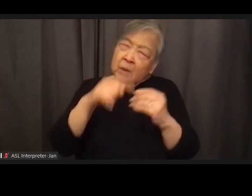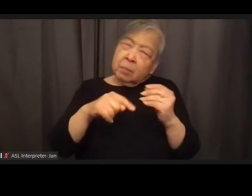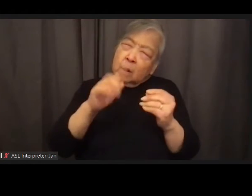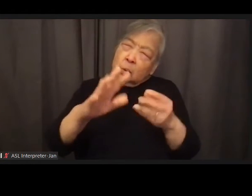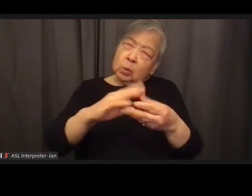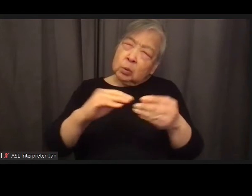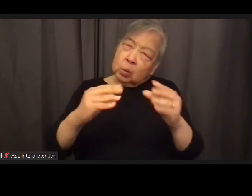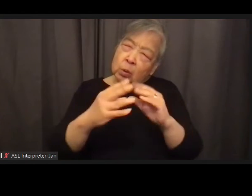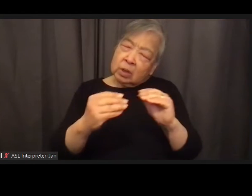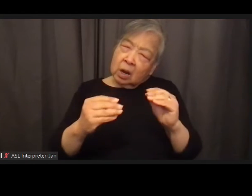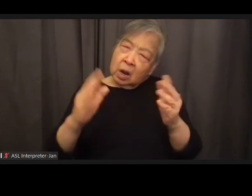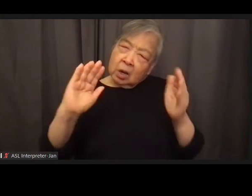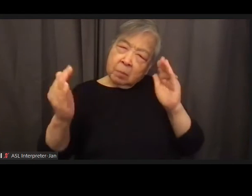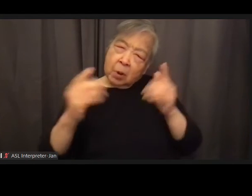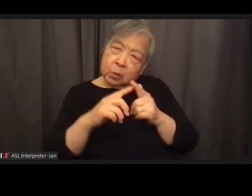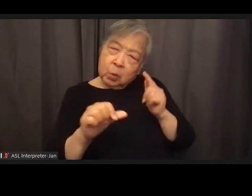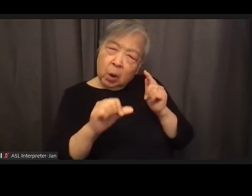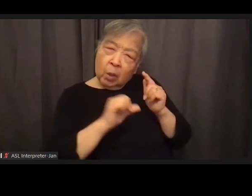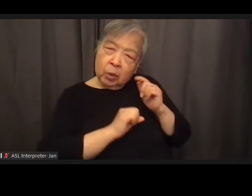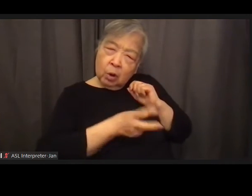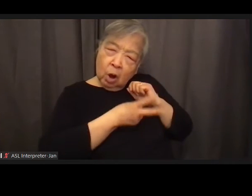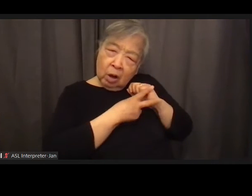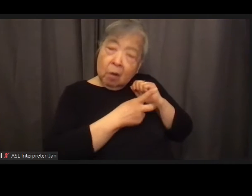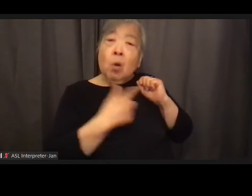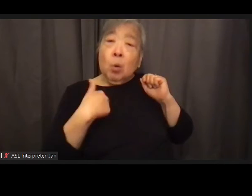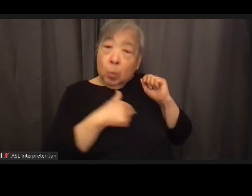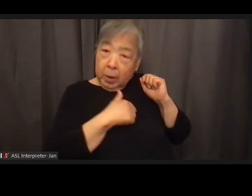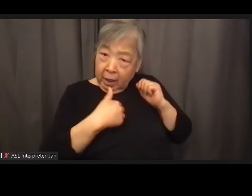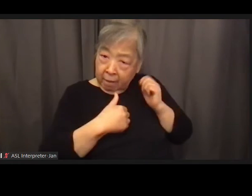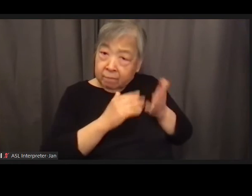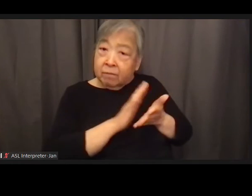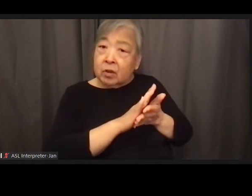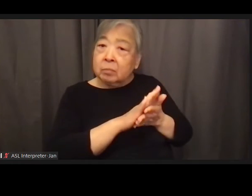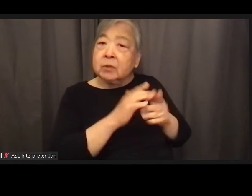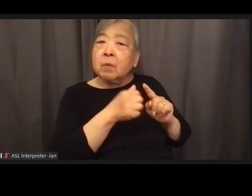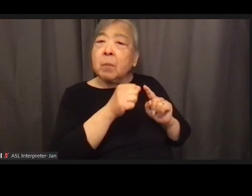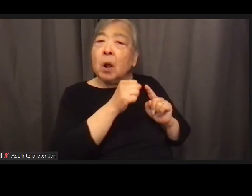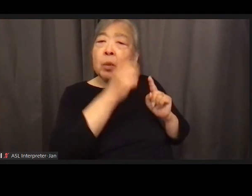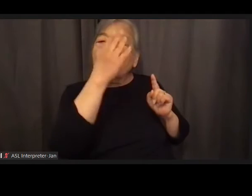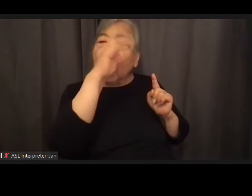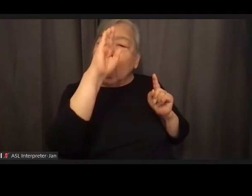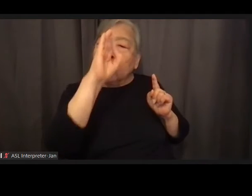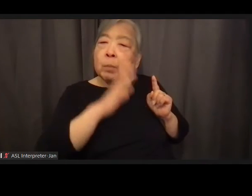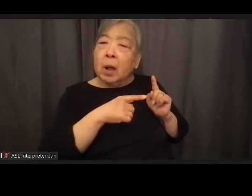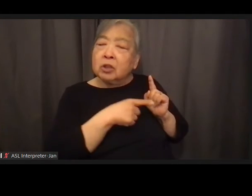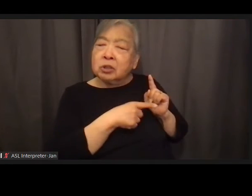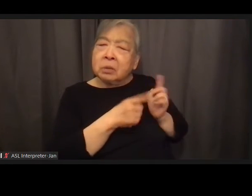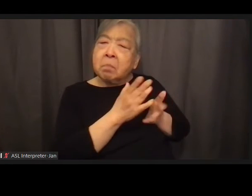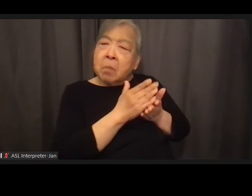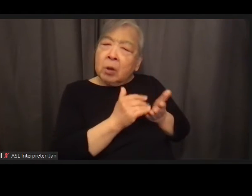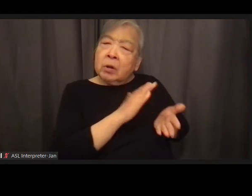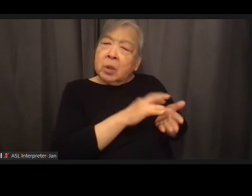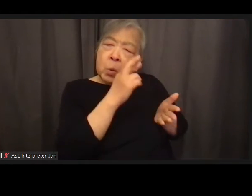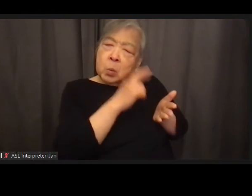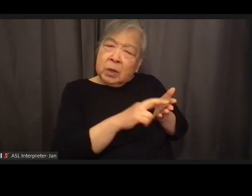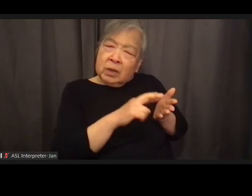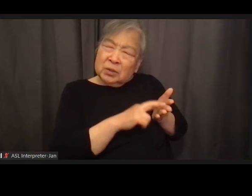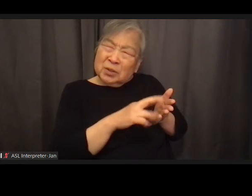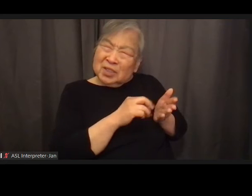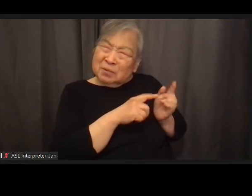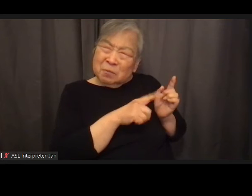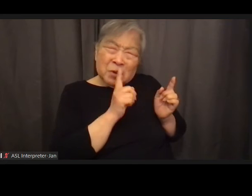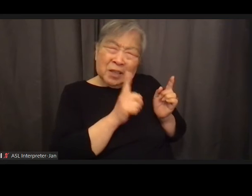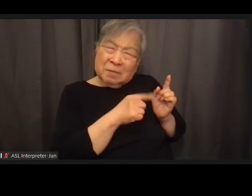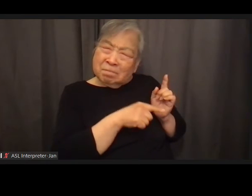the archives, we have films that other anthropologists have shot, but as part of their research, and they're not really telling stories.